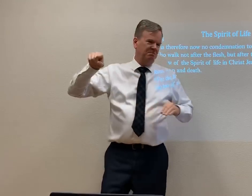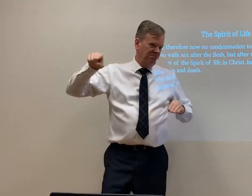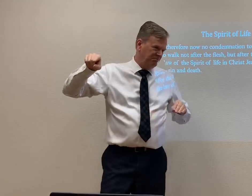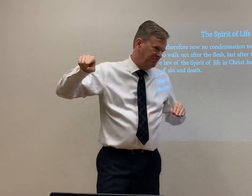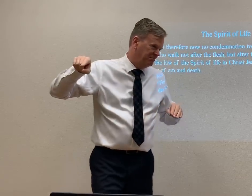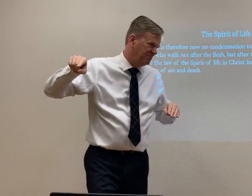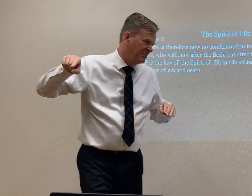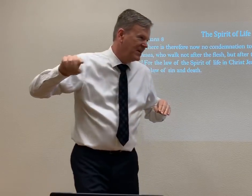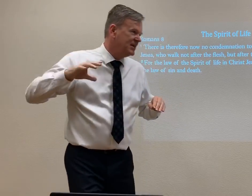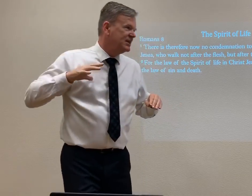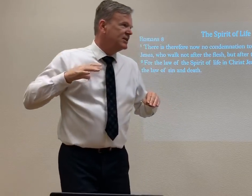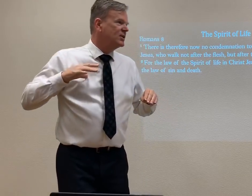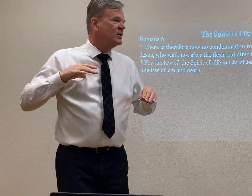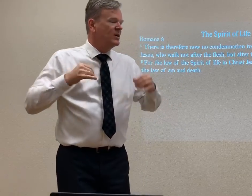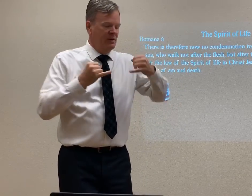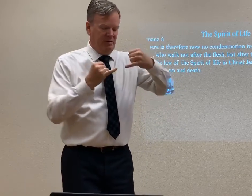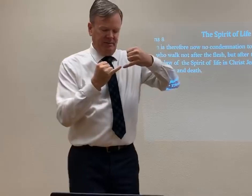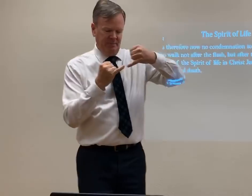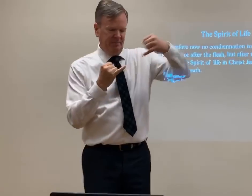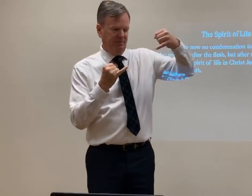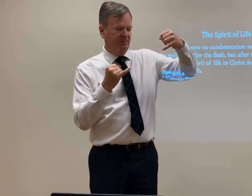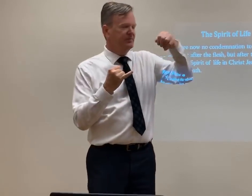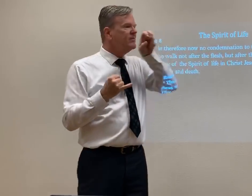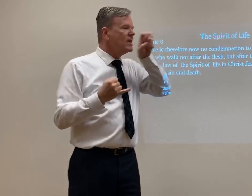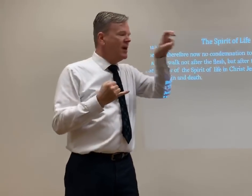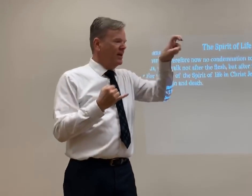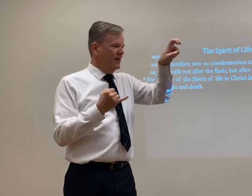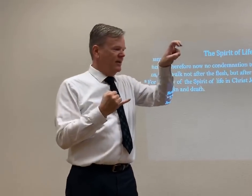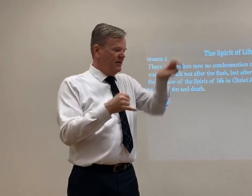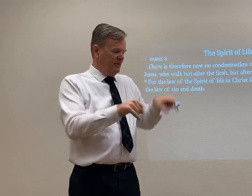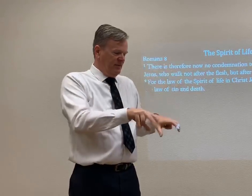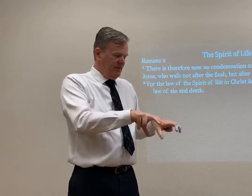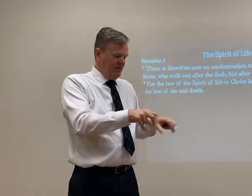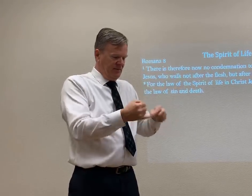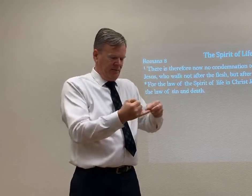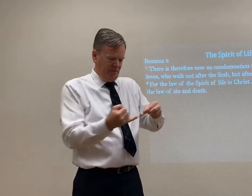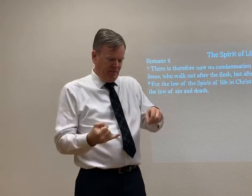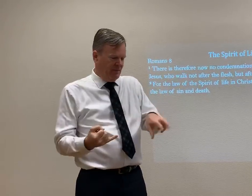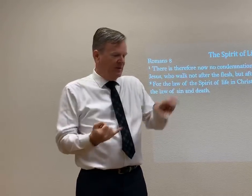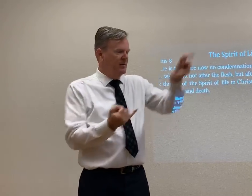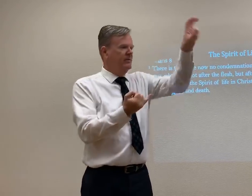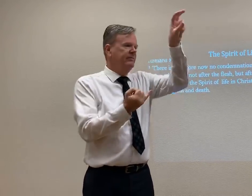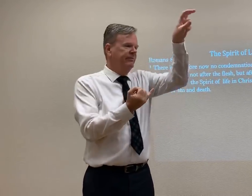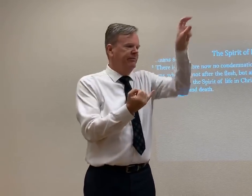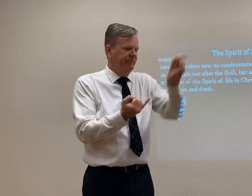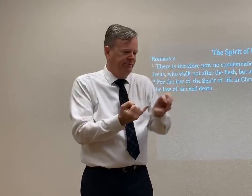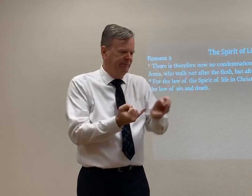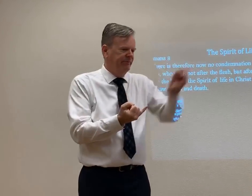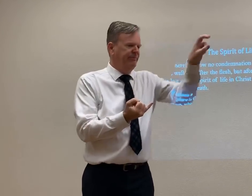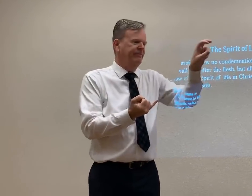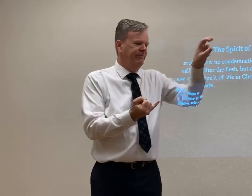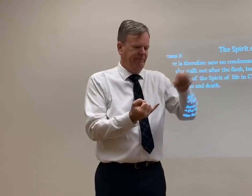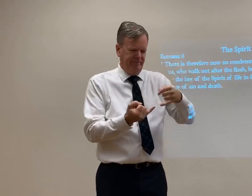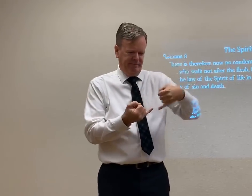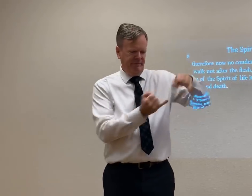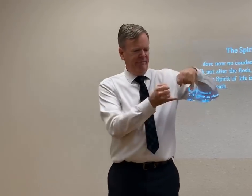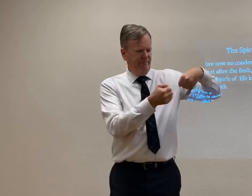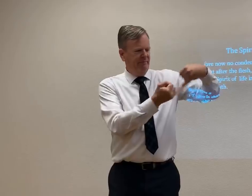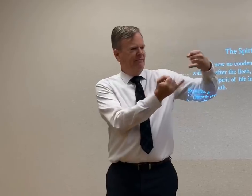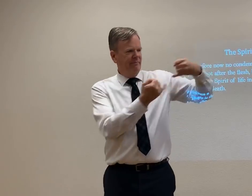Yeah, that's a cool, yeah. So basically he said if you take a rope and you put it to an eagle, that eagle's not